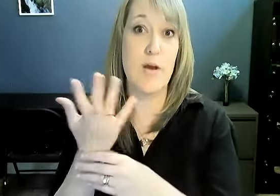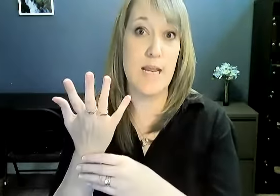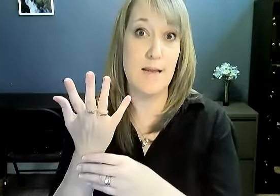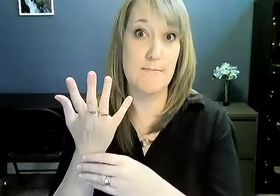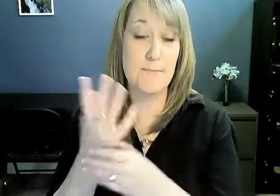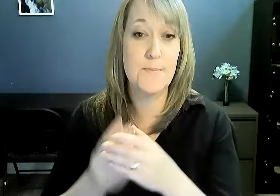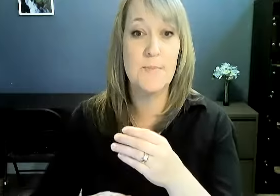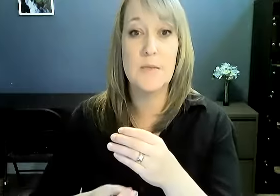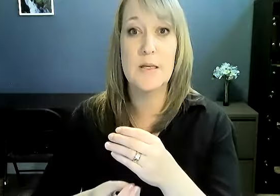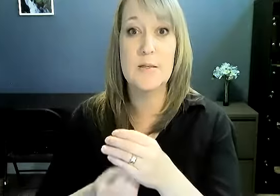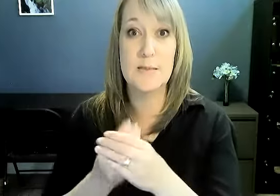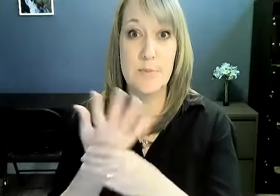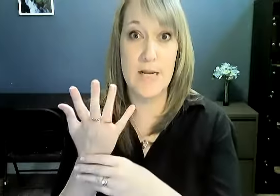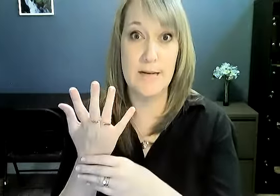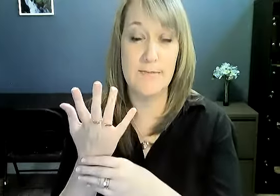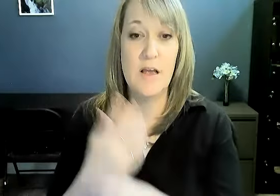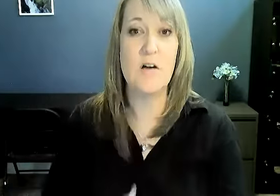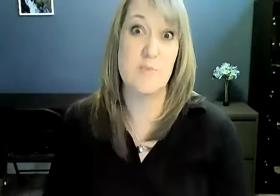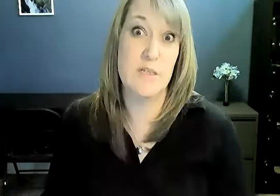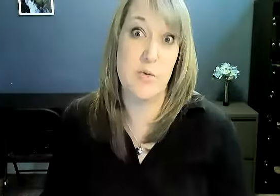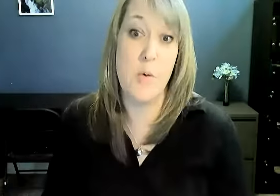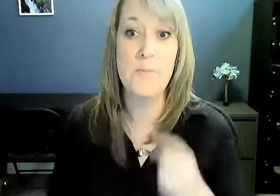Spring. Spring also means grow.